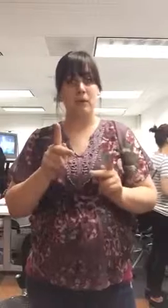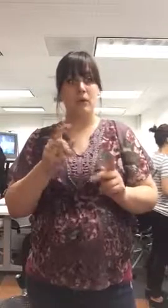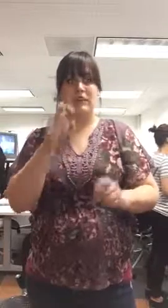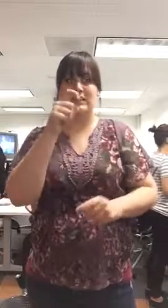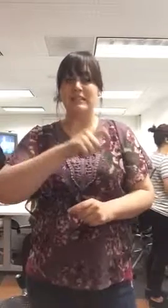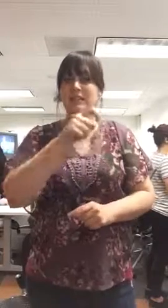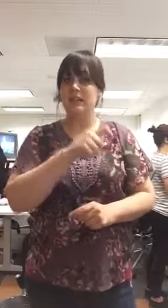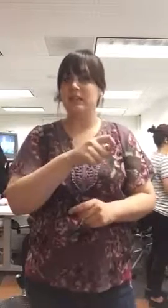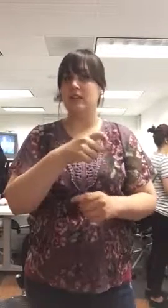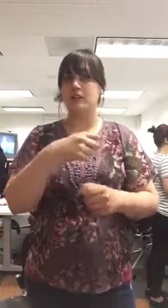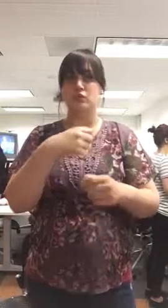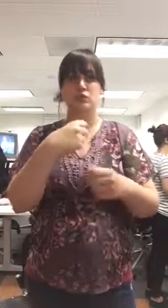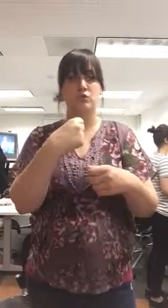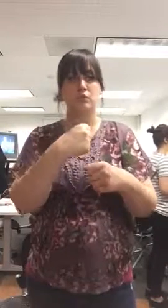food themselves in their farms and stuff,